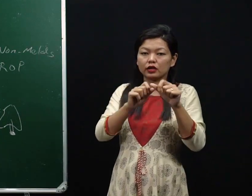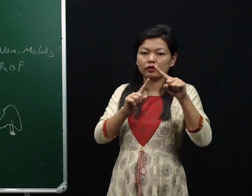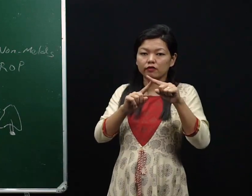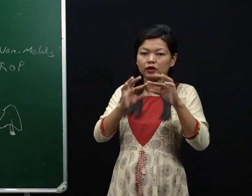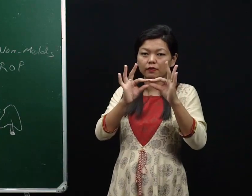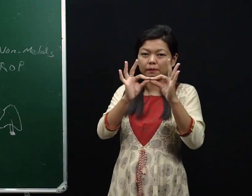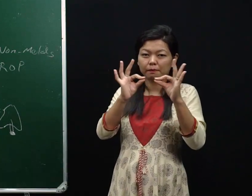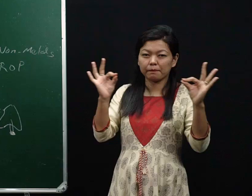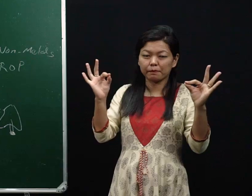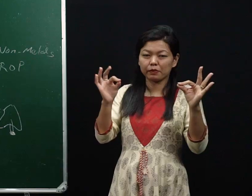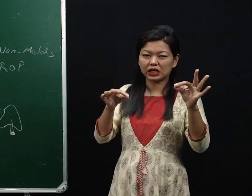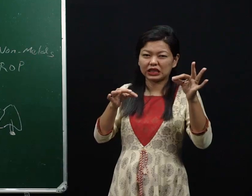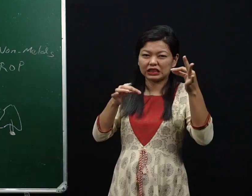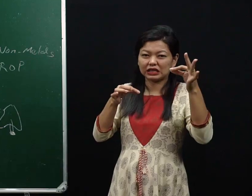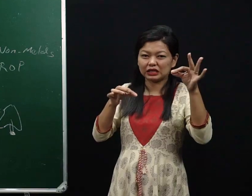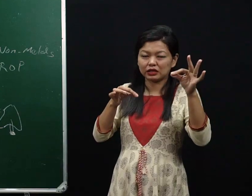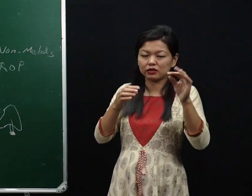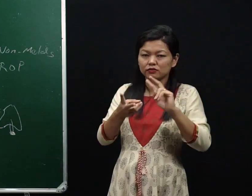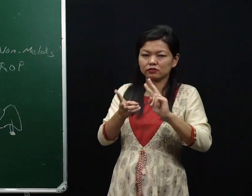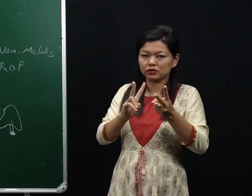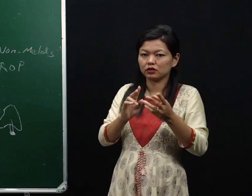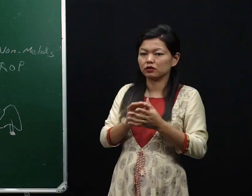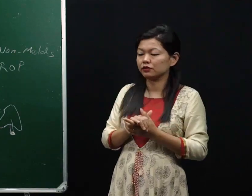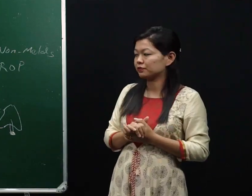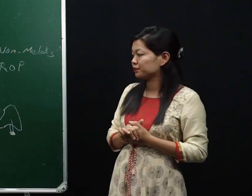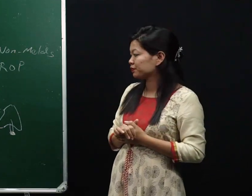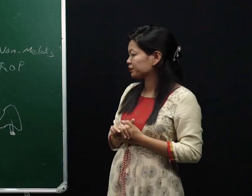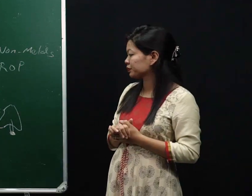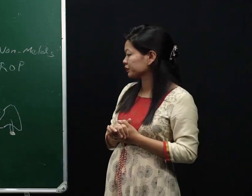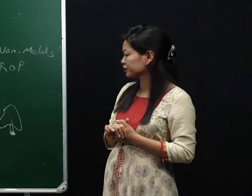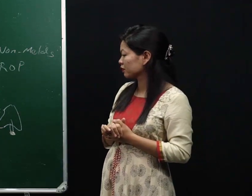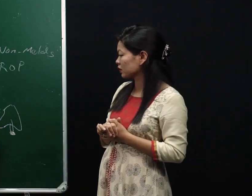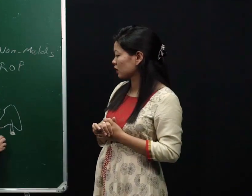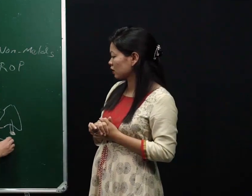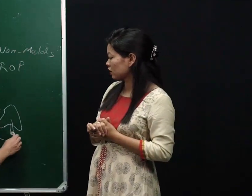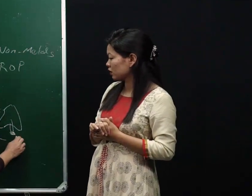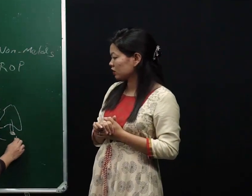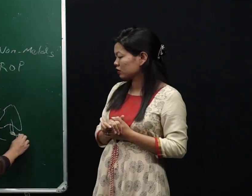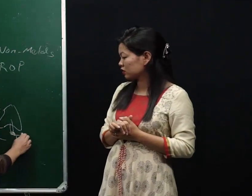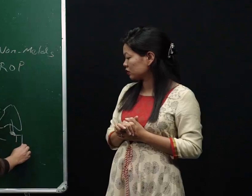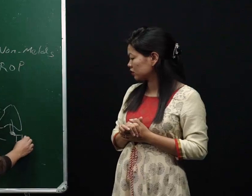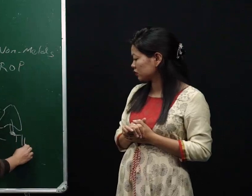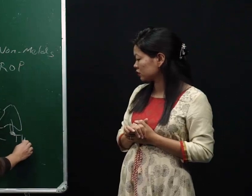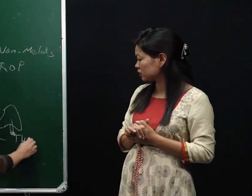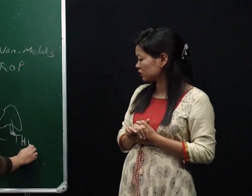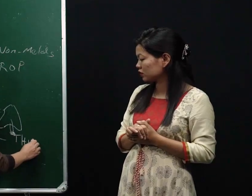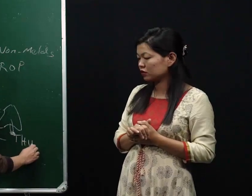Now, the property of a metal where it can be beaten into a thin sheets, okay? I'll write here,